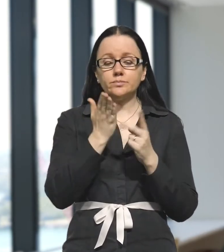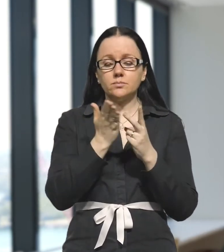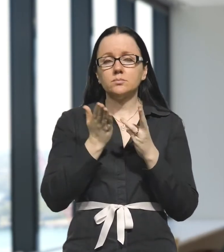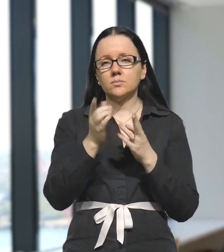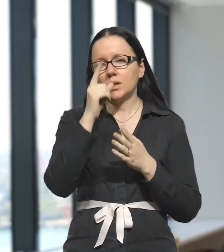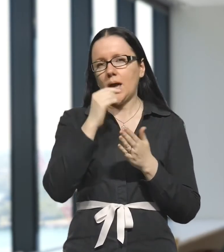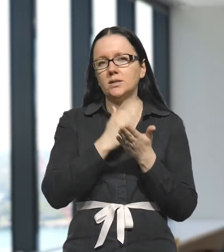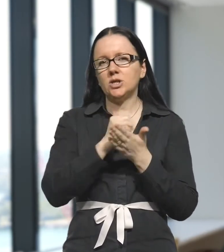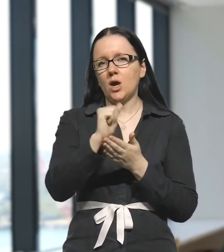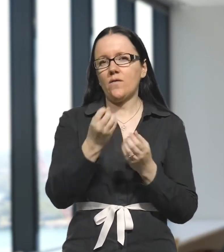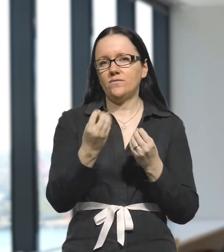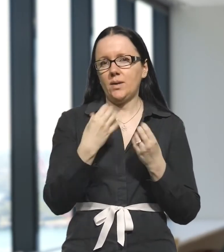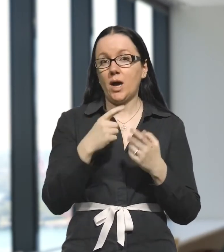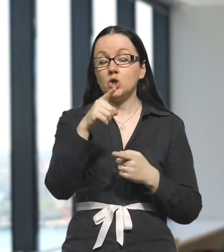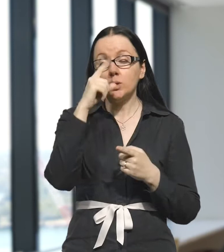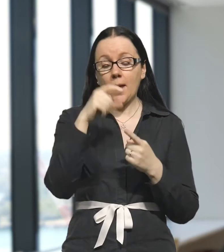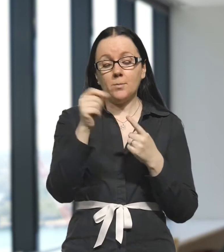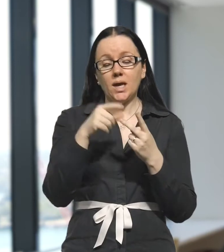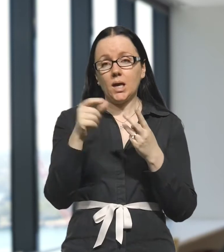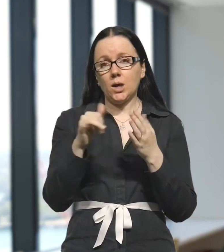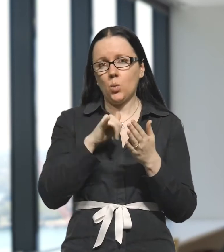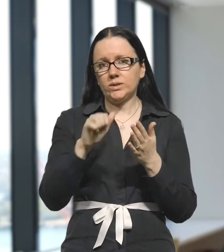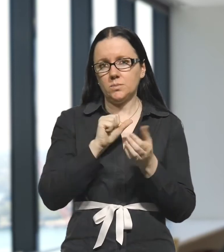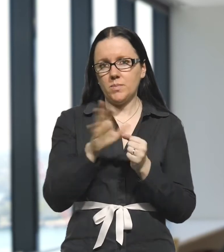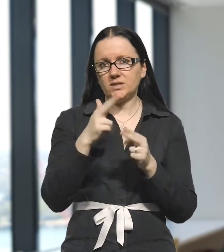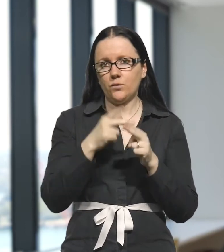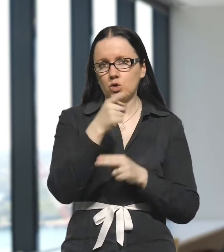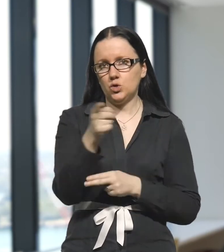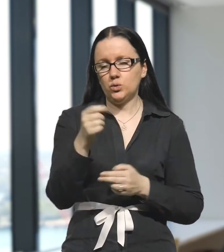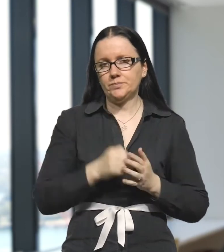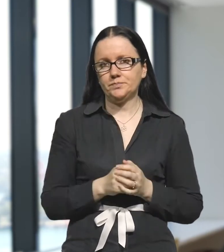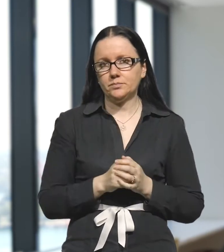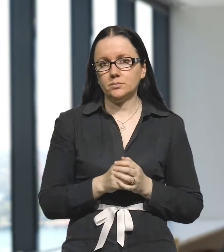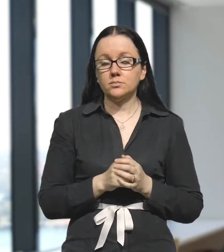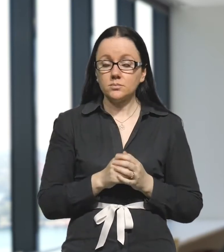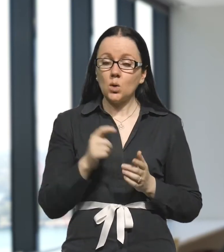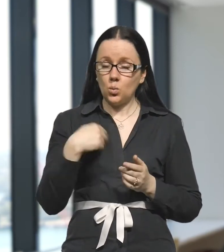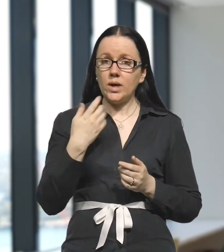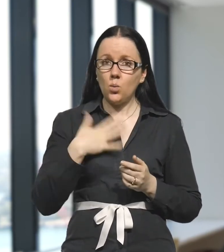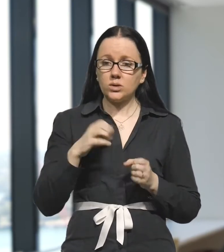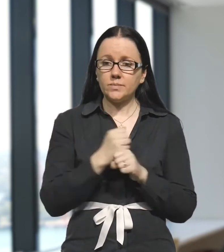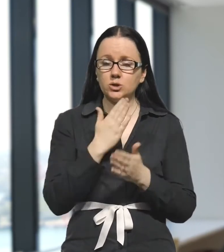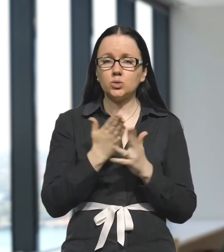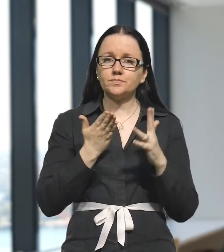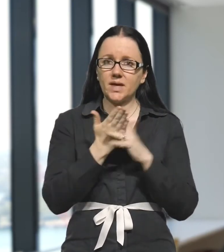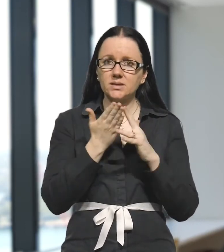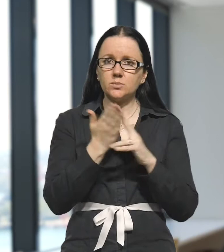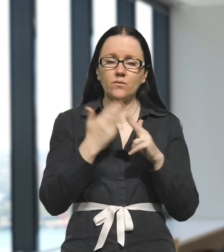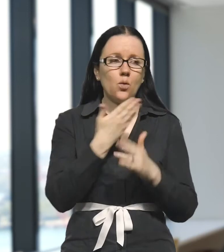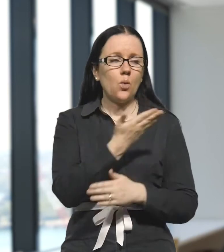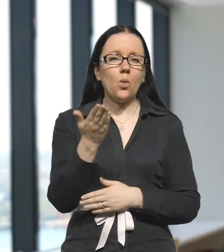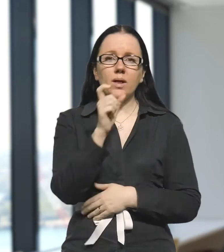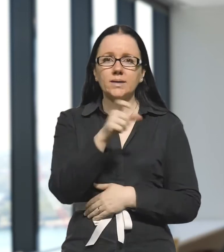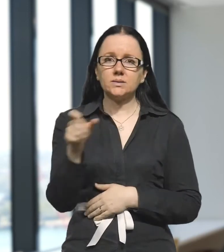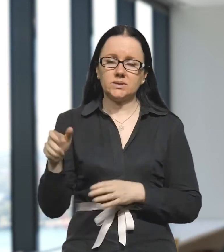feedback, and you can choose the one that suits you best. We take seriously our commitment to provide accessible services for our